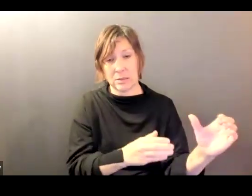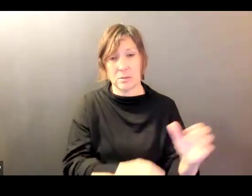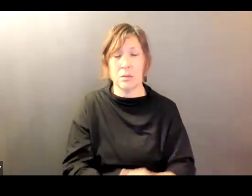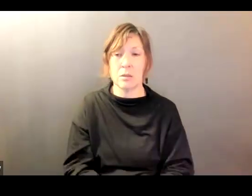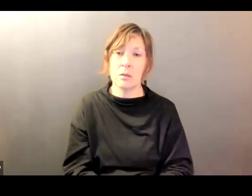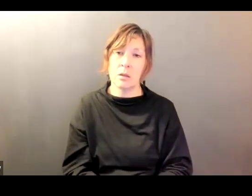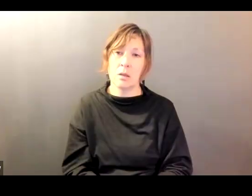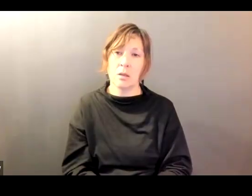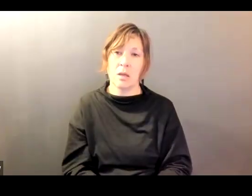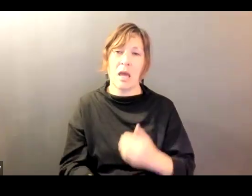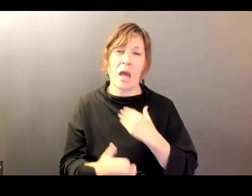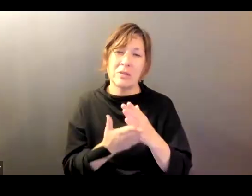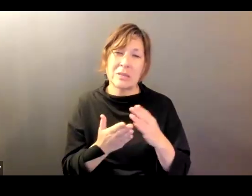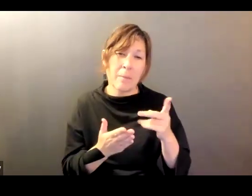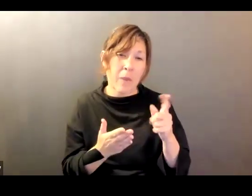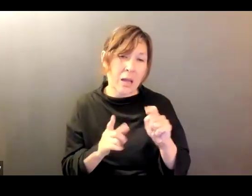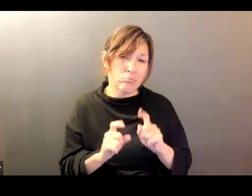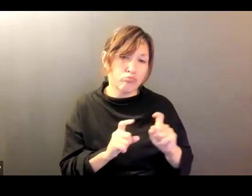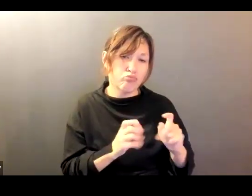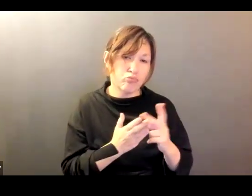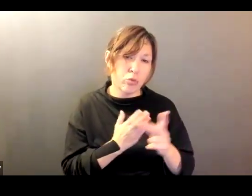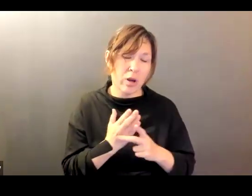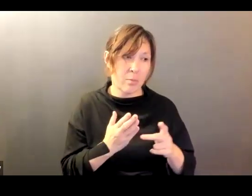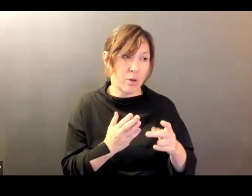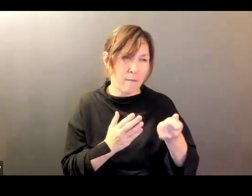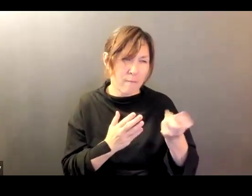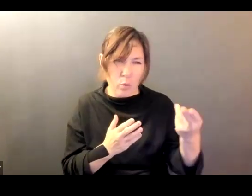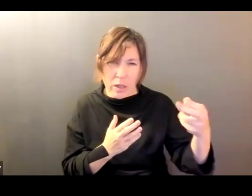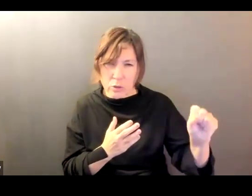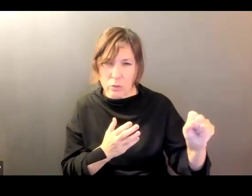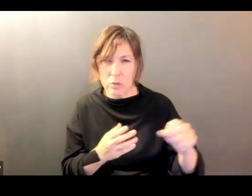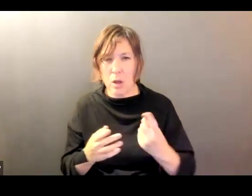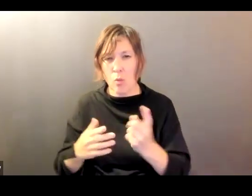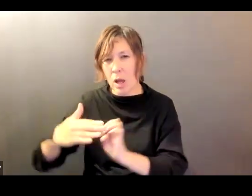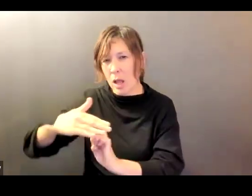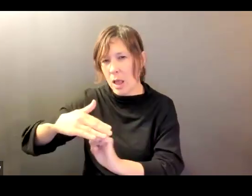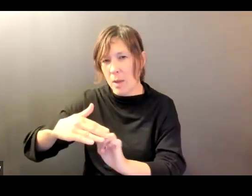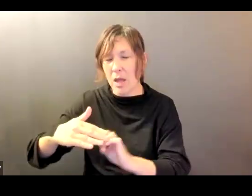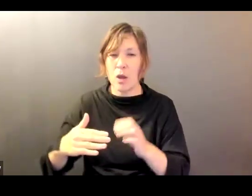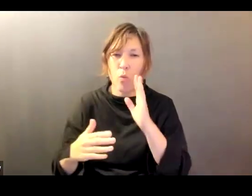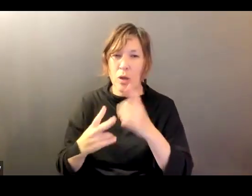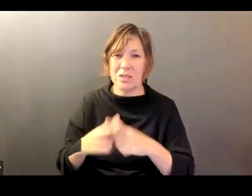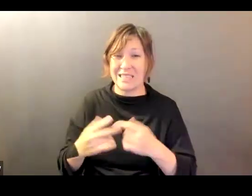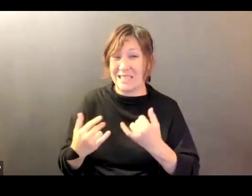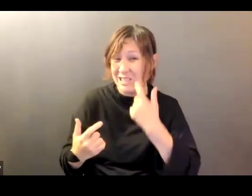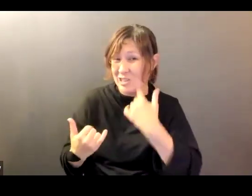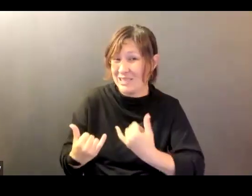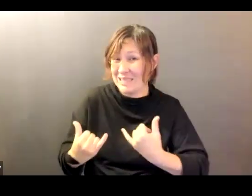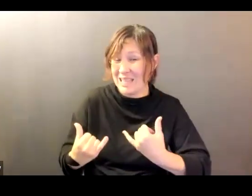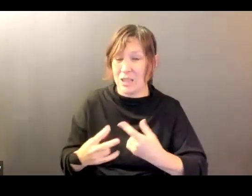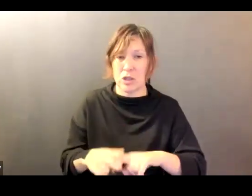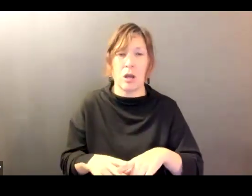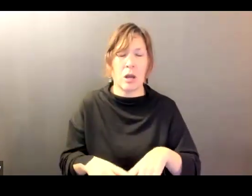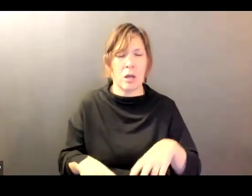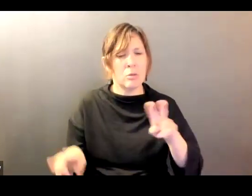programs starting at a couple of the high schools and one elementary school in particular we just started with today to really look at what's